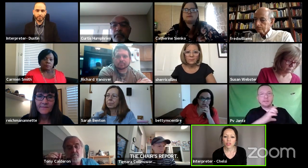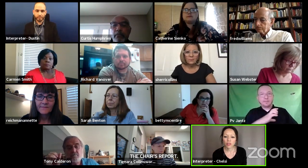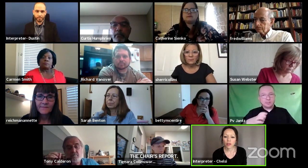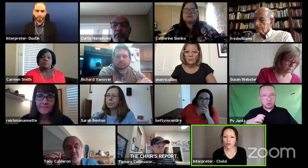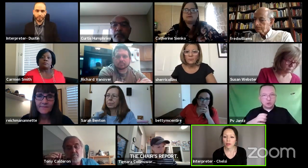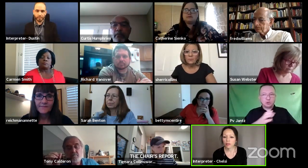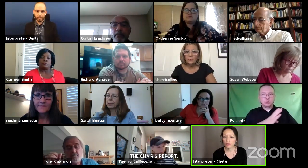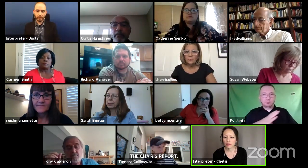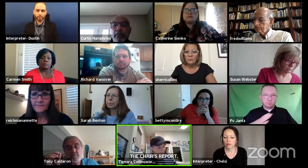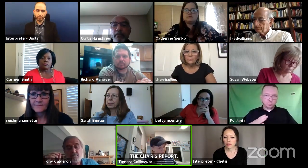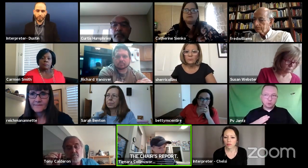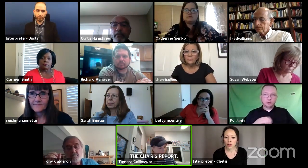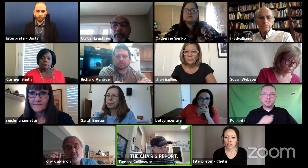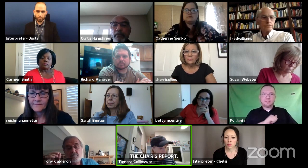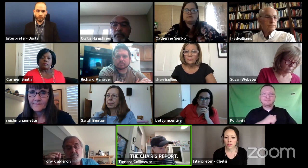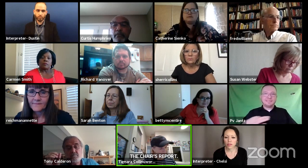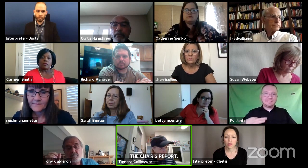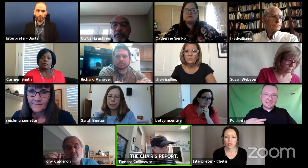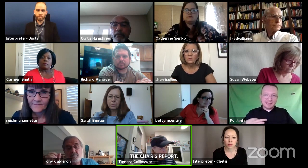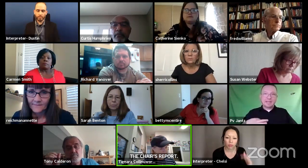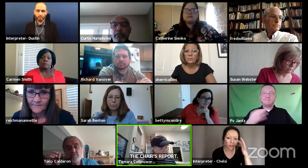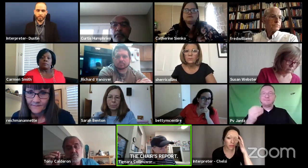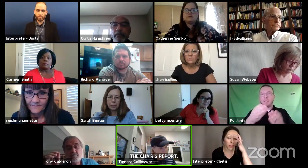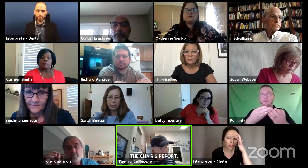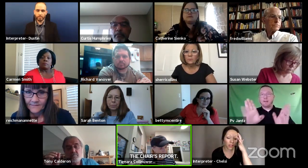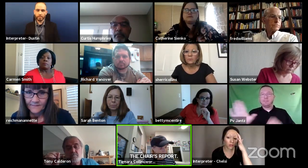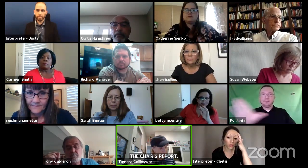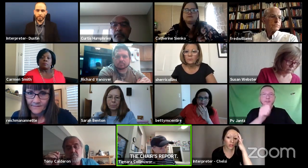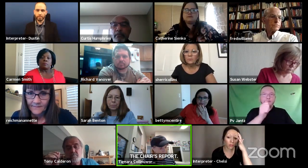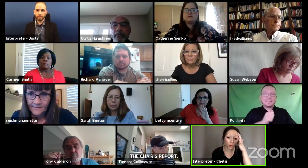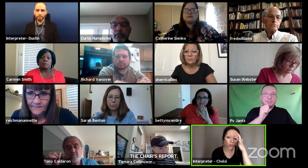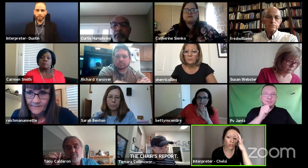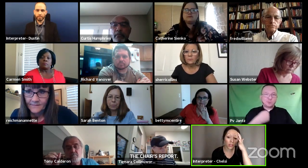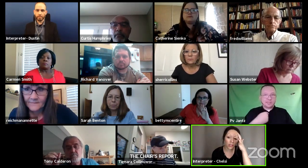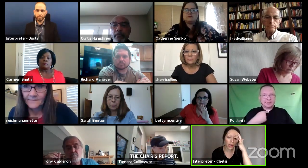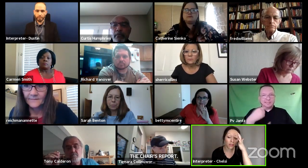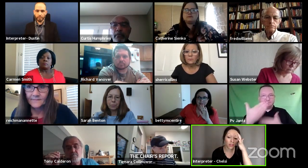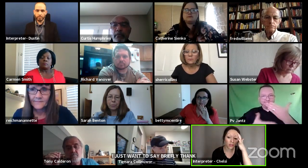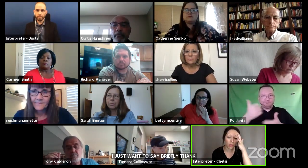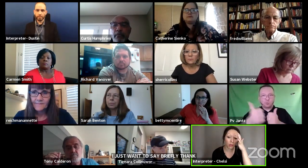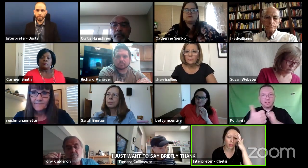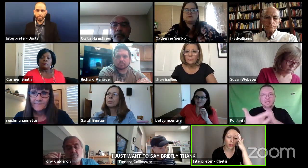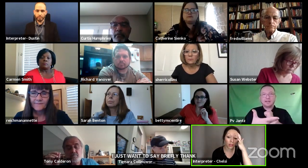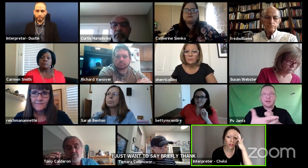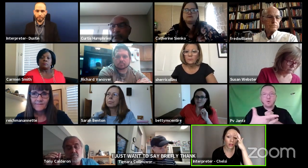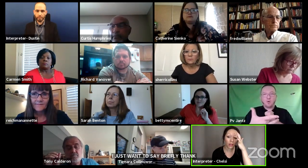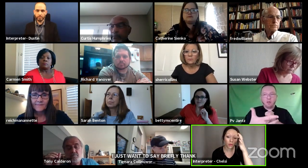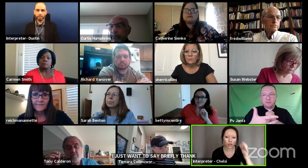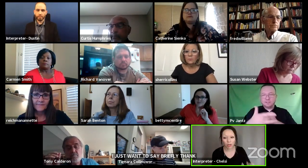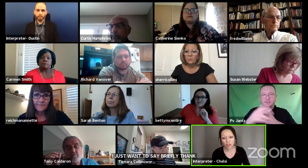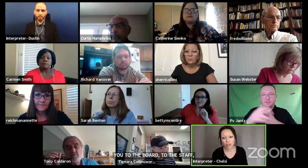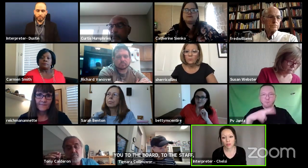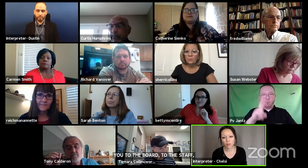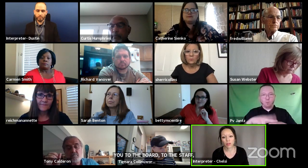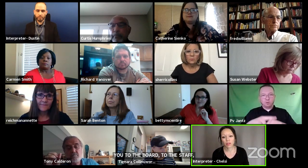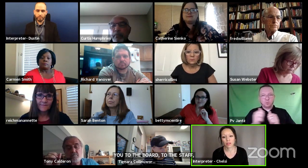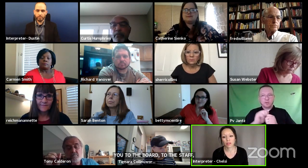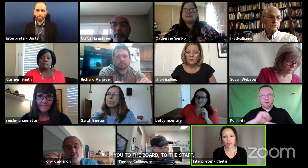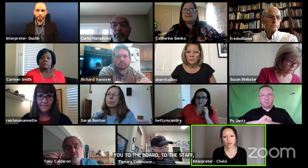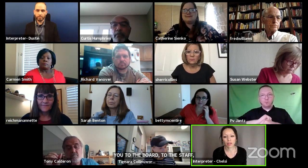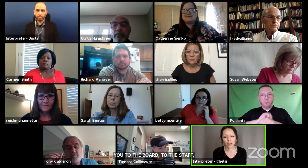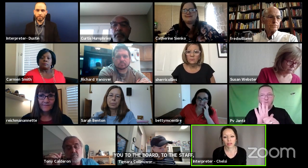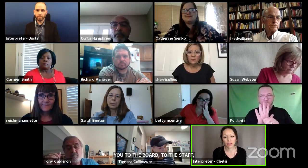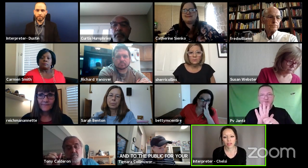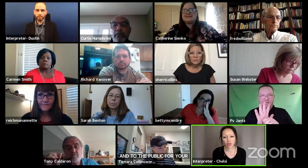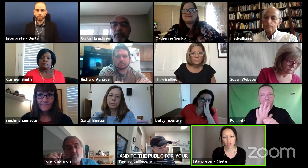Sherry's just, I just wanted to say briefly thank you to the board, to the staff, and to the public for your patience with us as